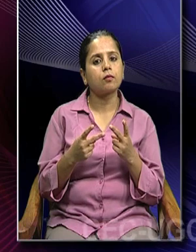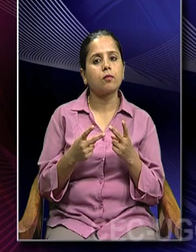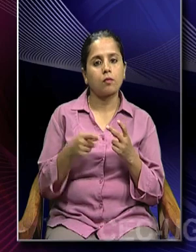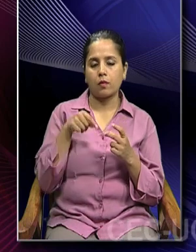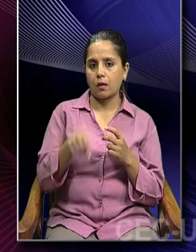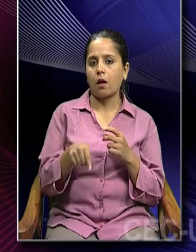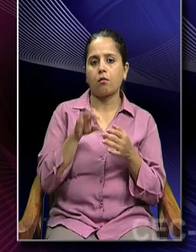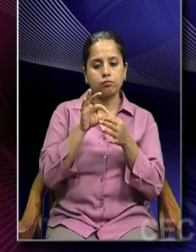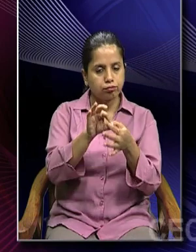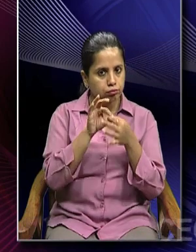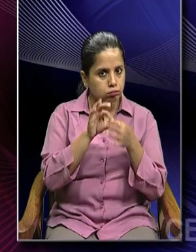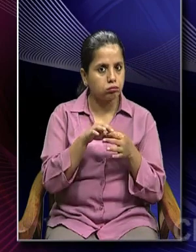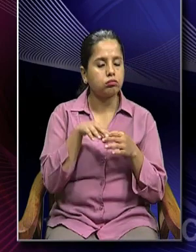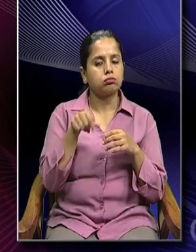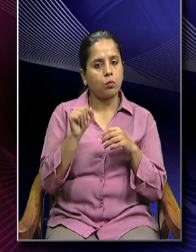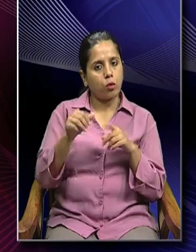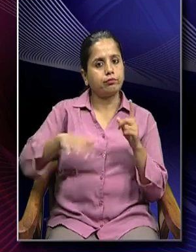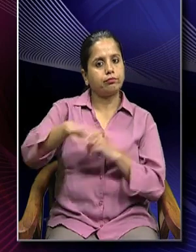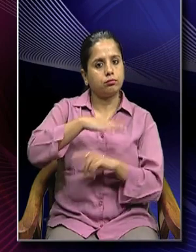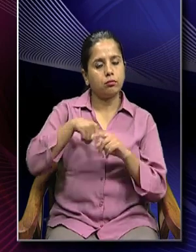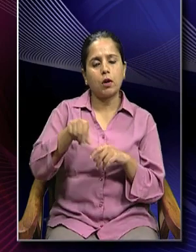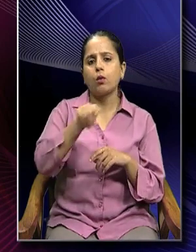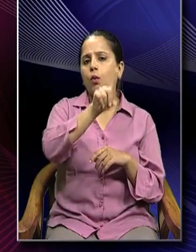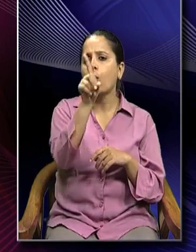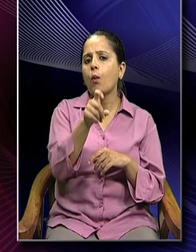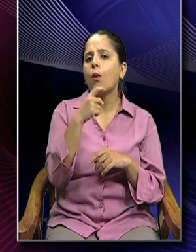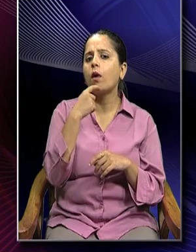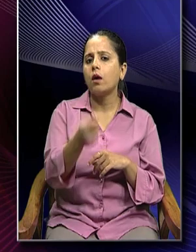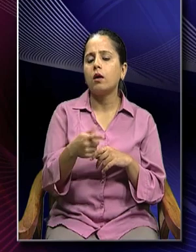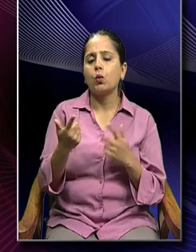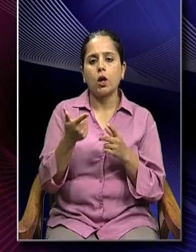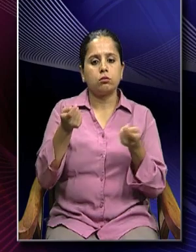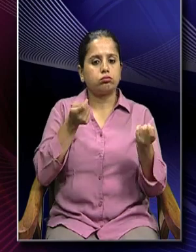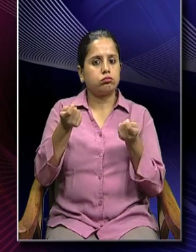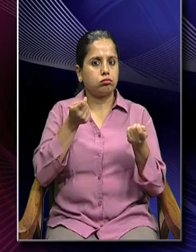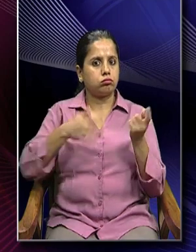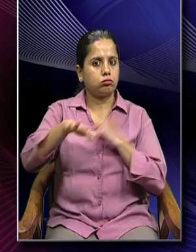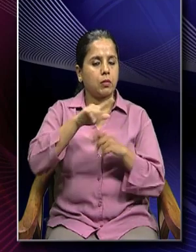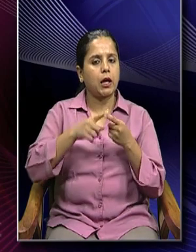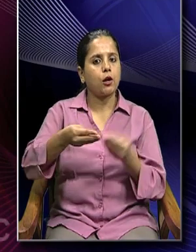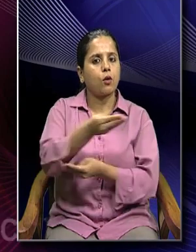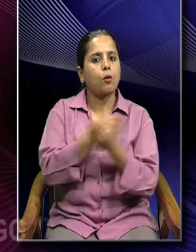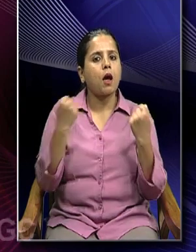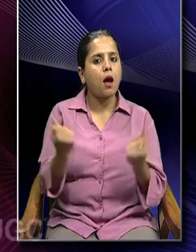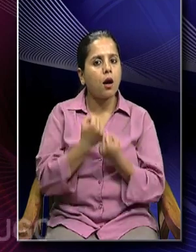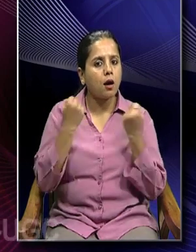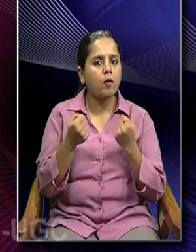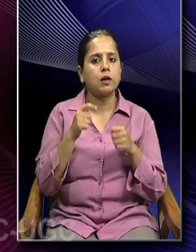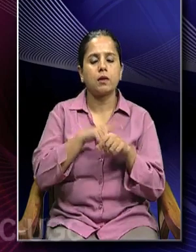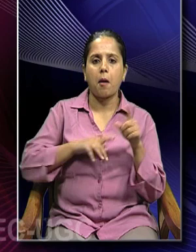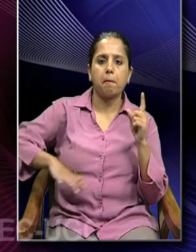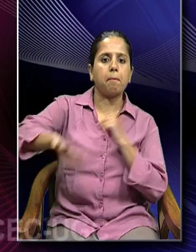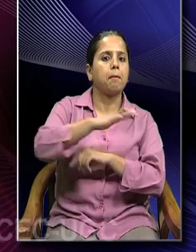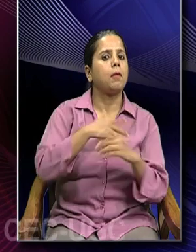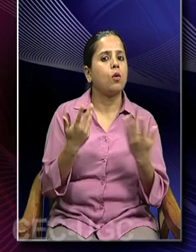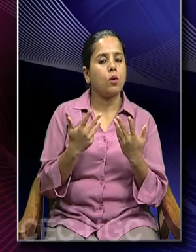the connectivity in a remote manner. Now, the question comes, what is the dominant form of economic activities across the era,